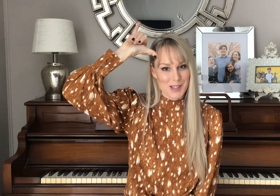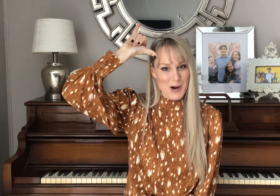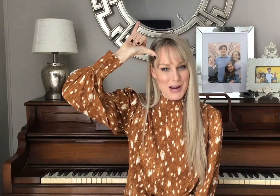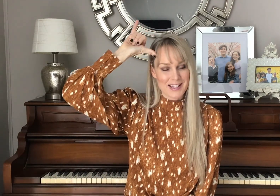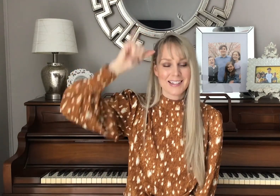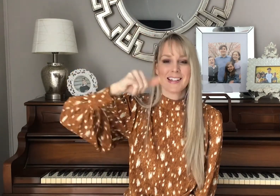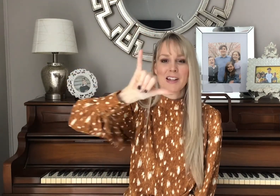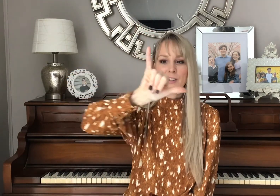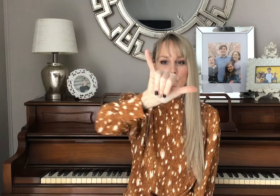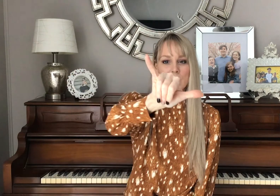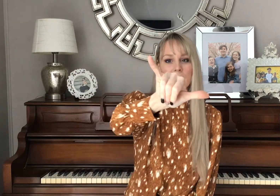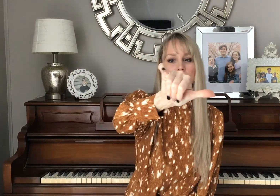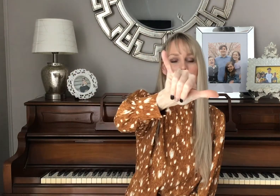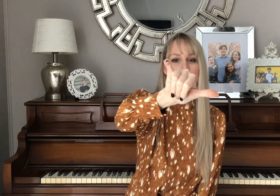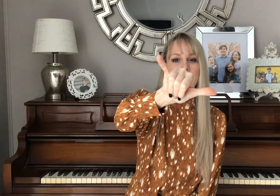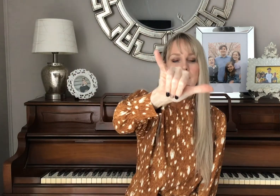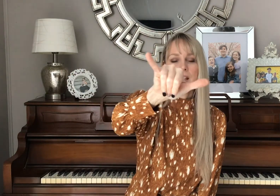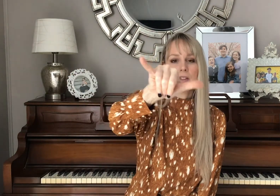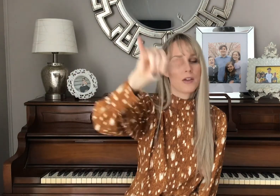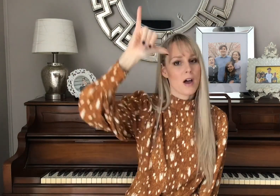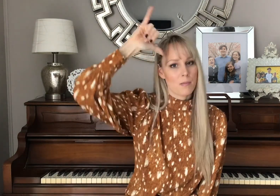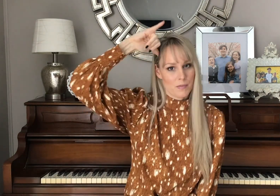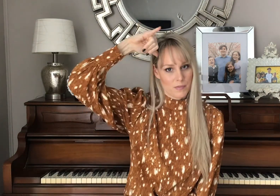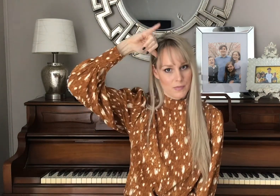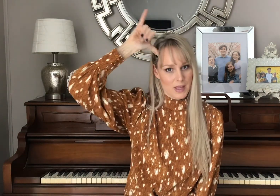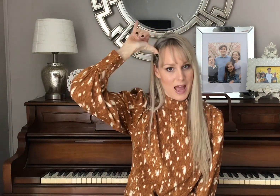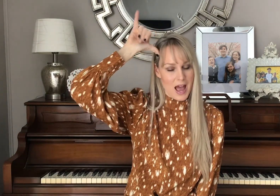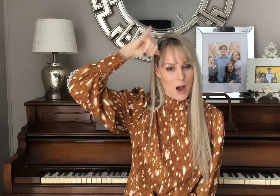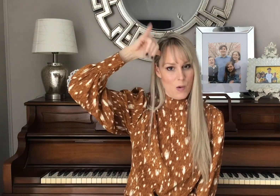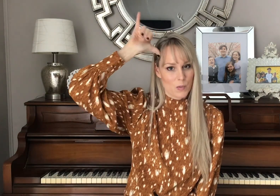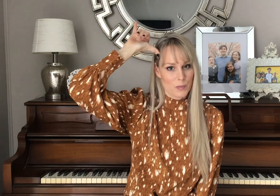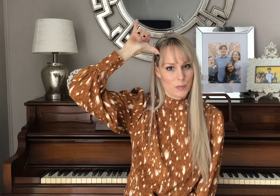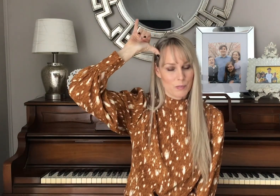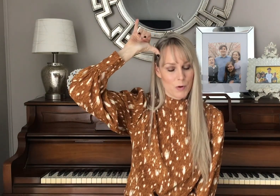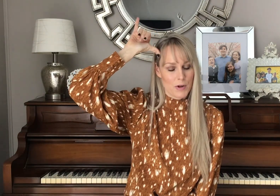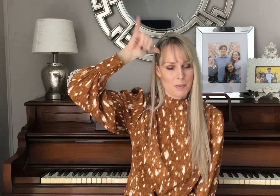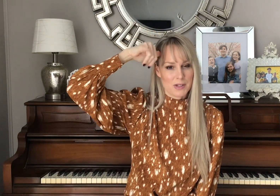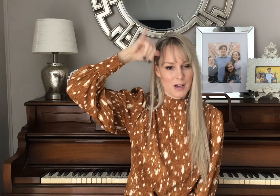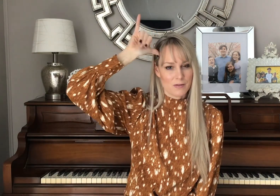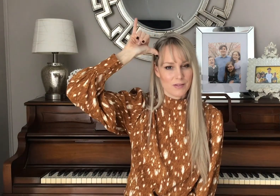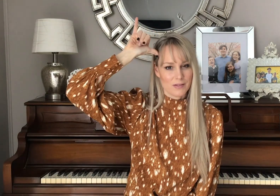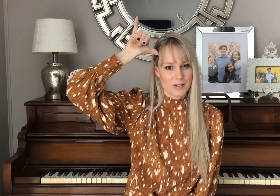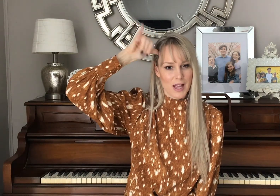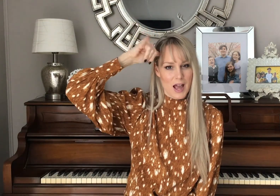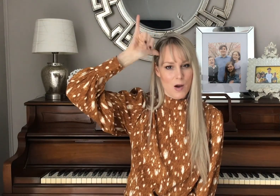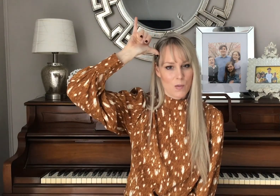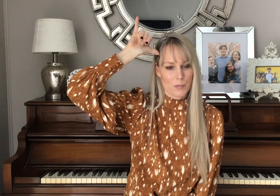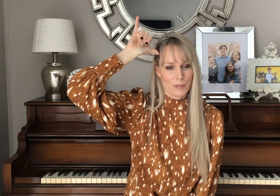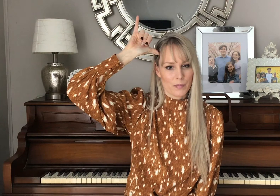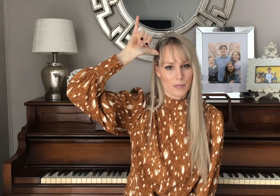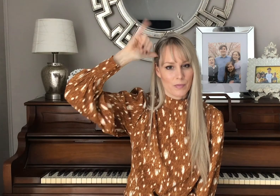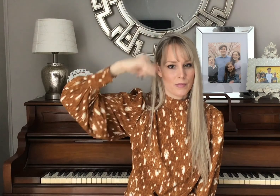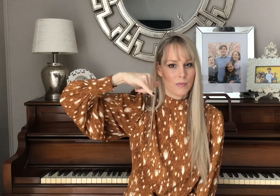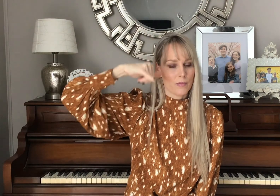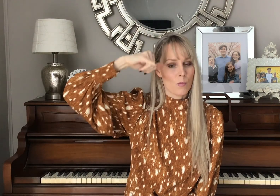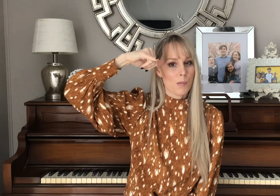sorry. So it's pinky, thumb, cow. Move it up and down. Cow. One more